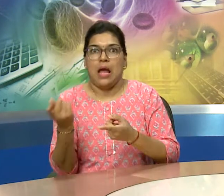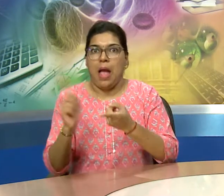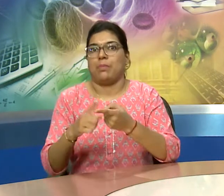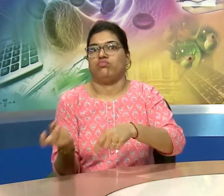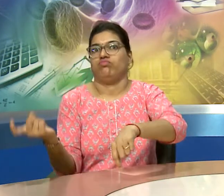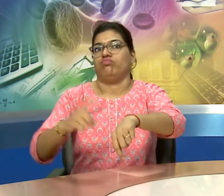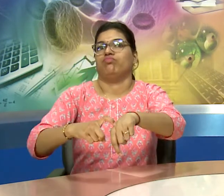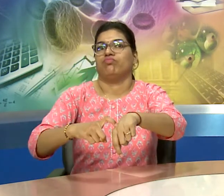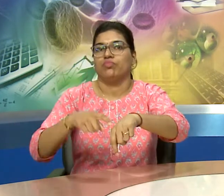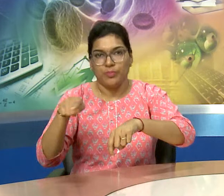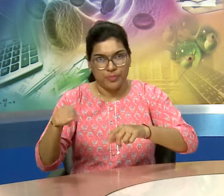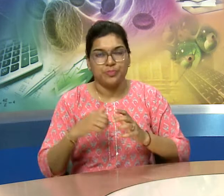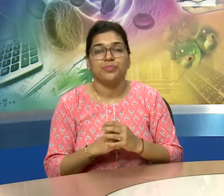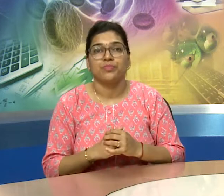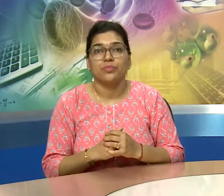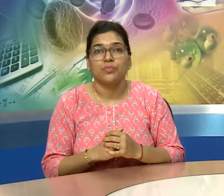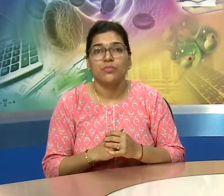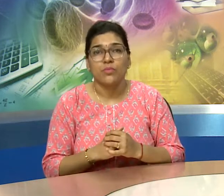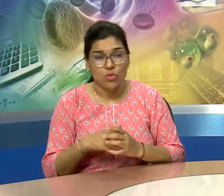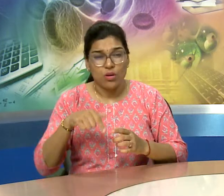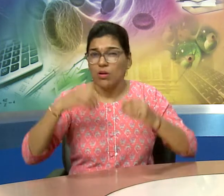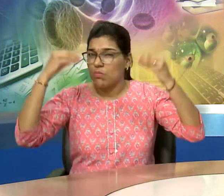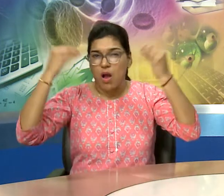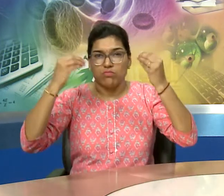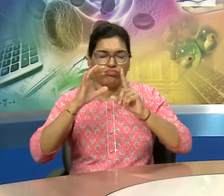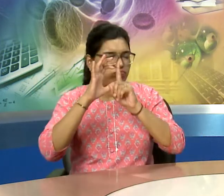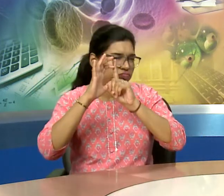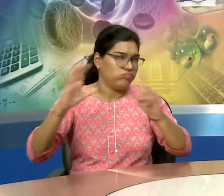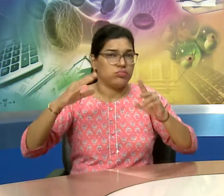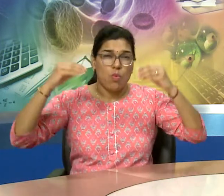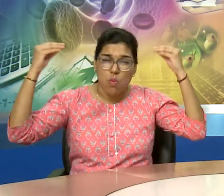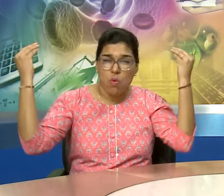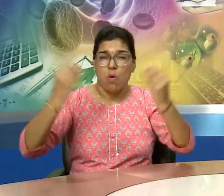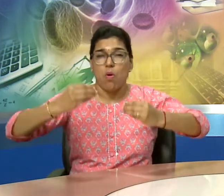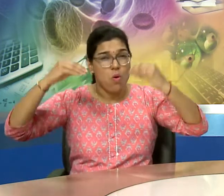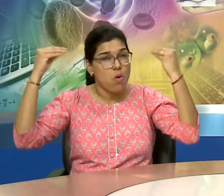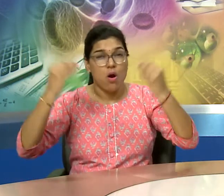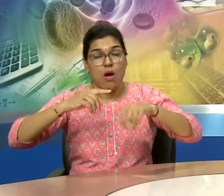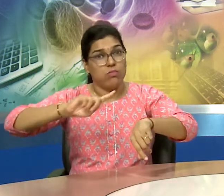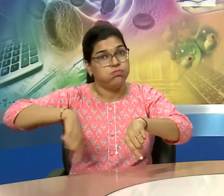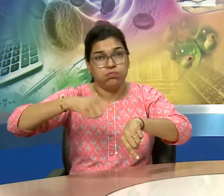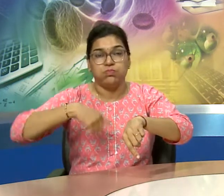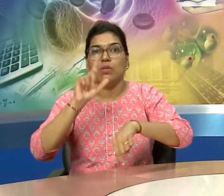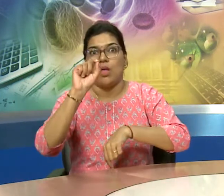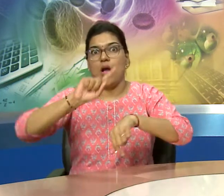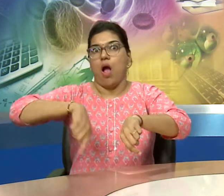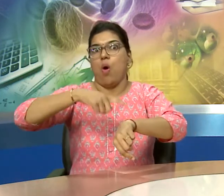raining heavily, and that rain was for